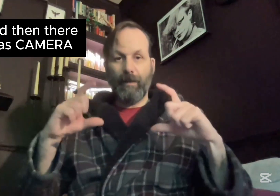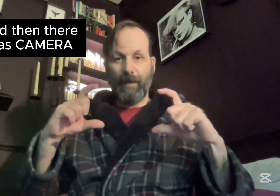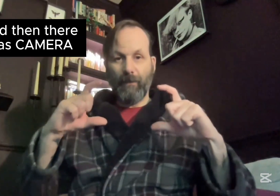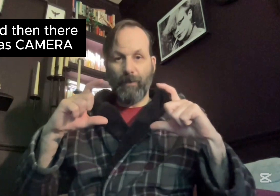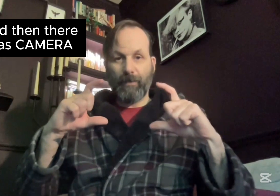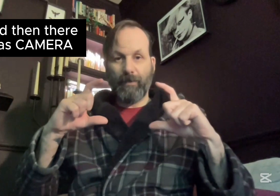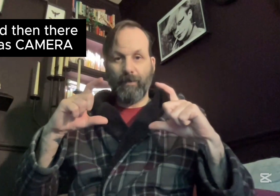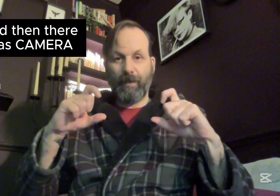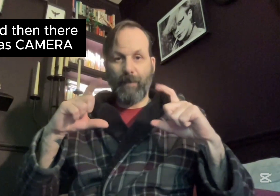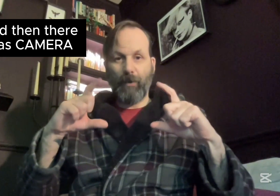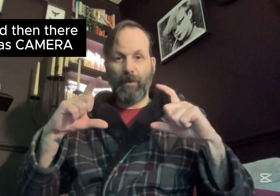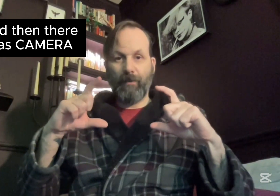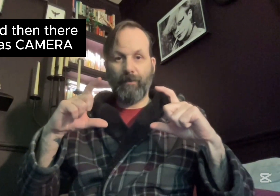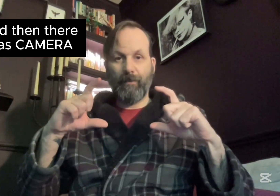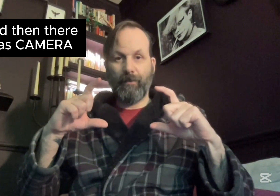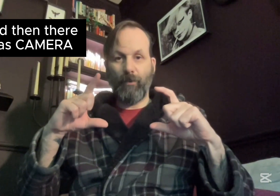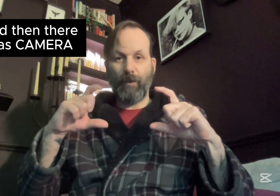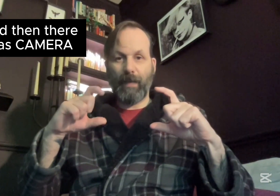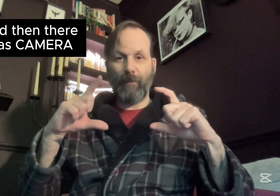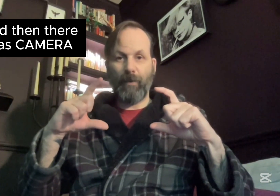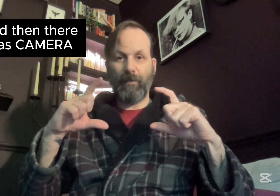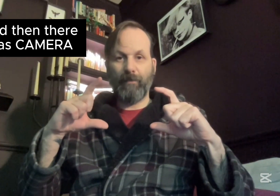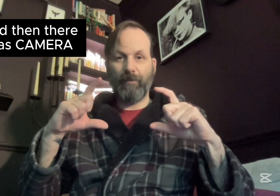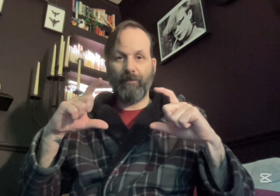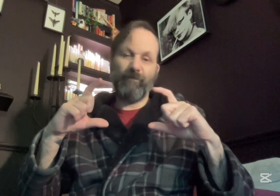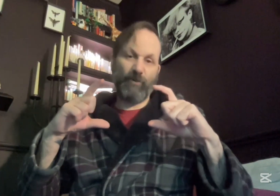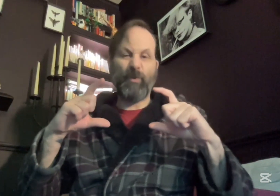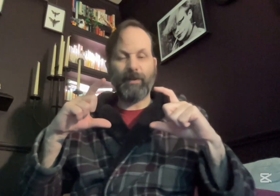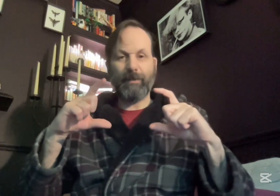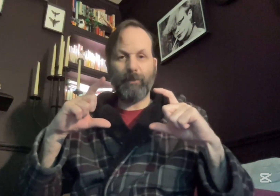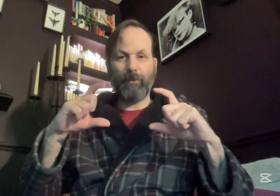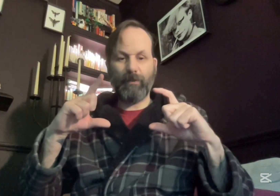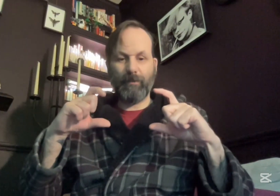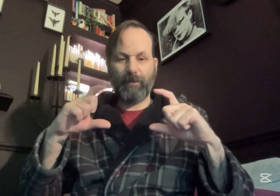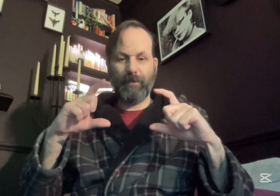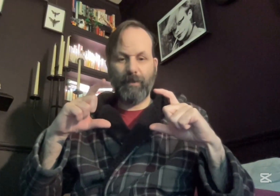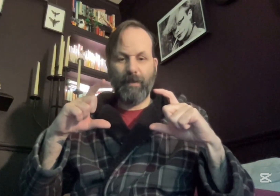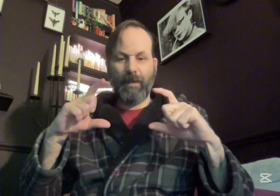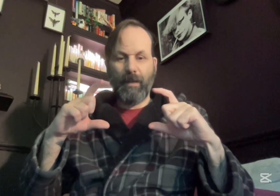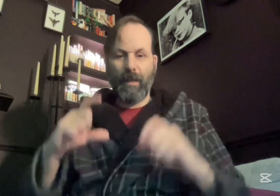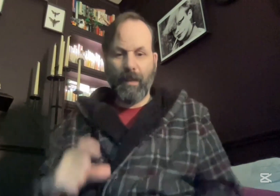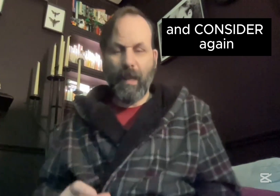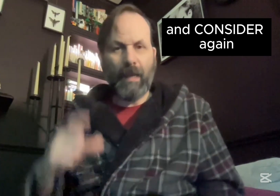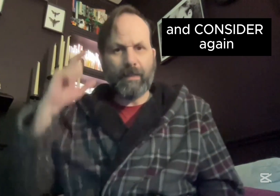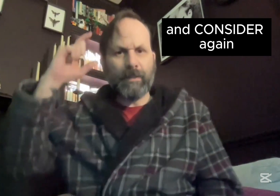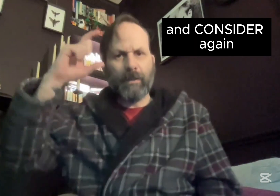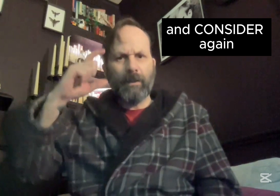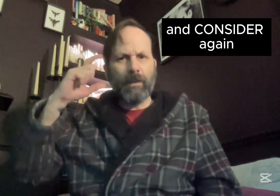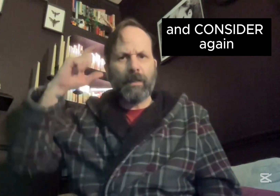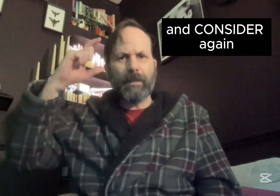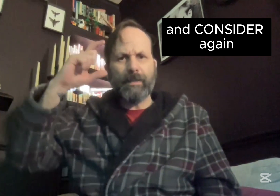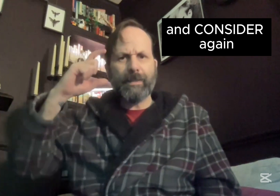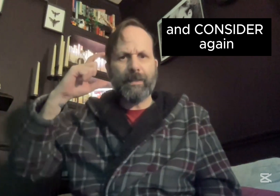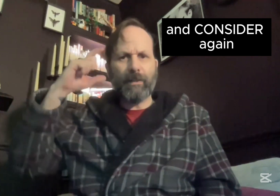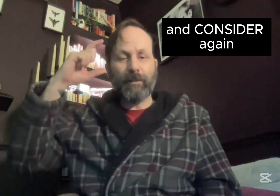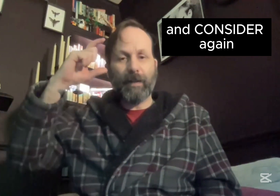And then there was camera or camera, quite a simple one. And consider,